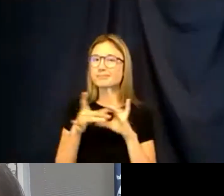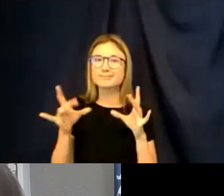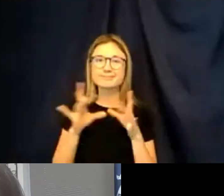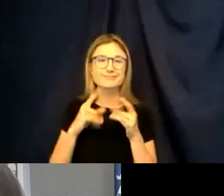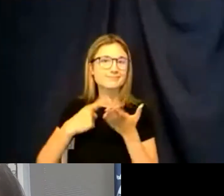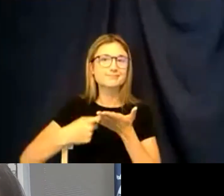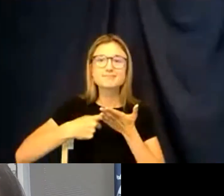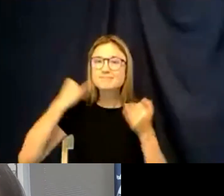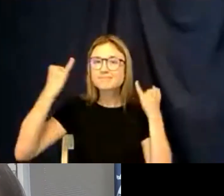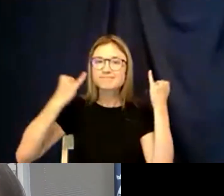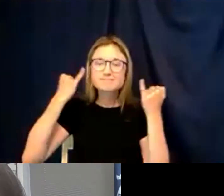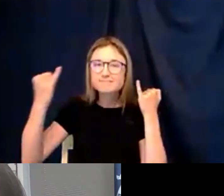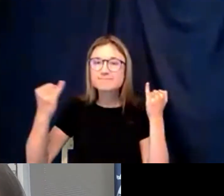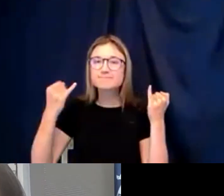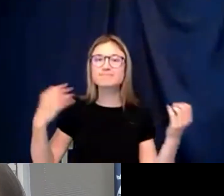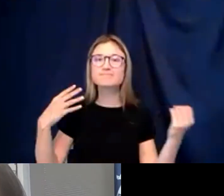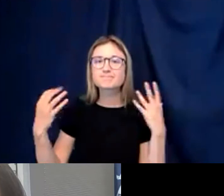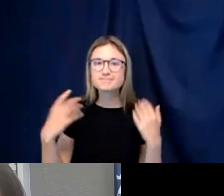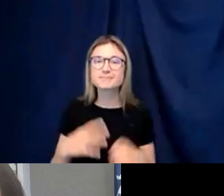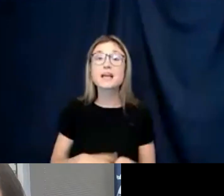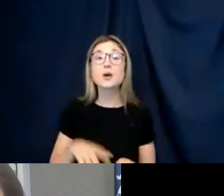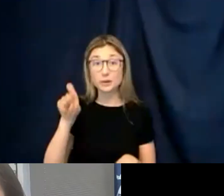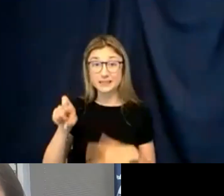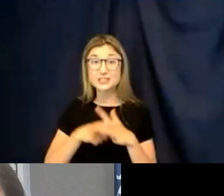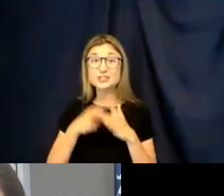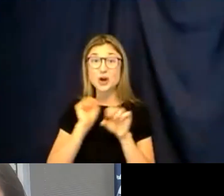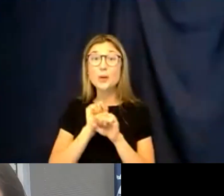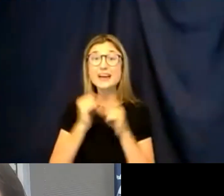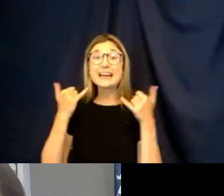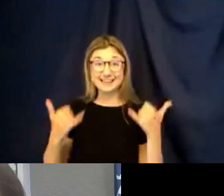ideas you have, because we need to start working on it now for next session.